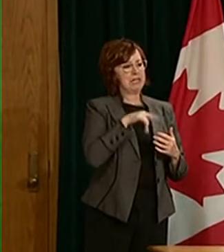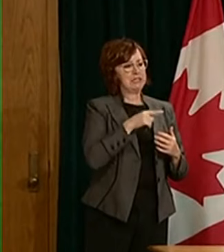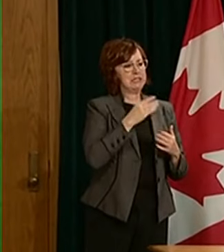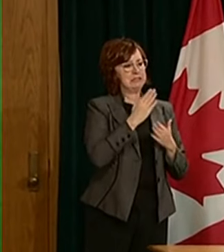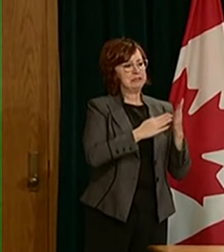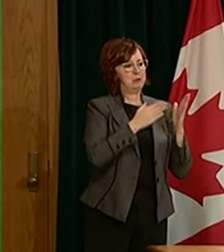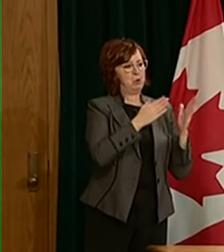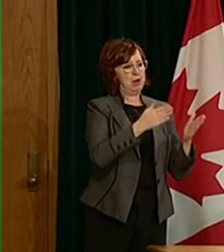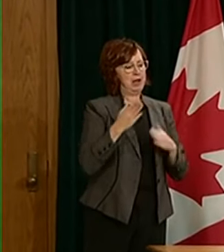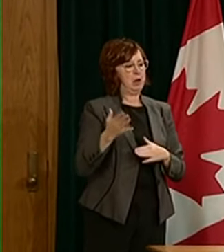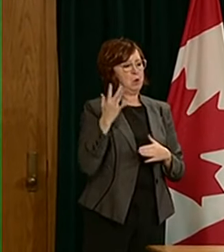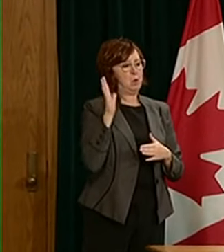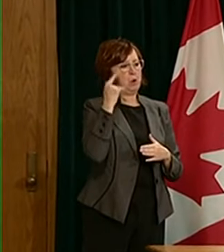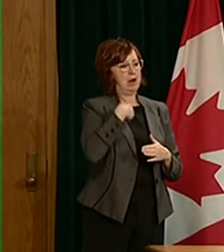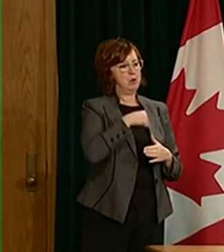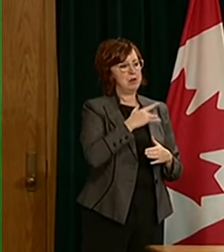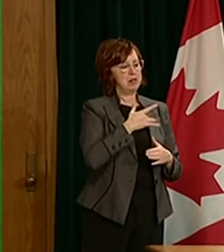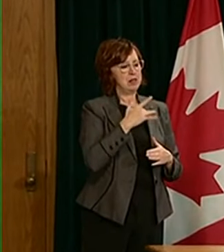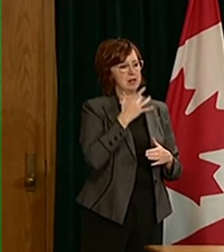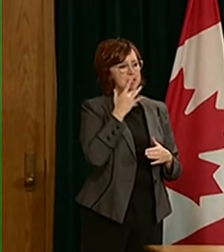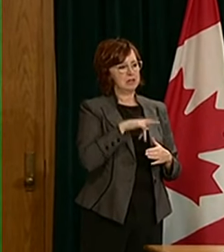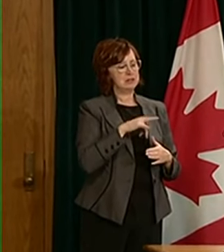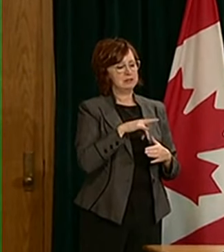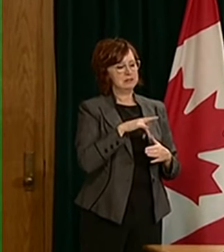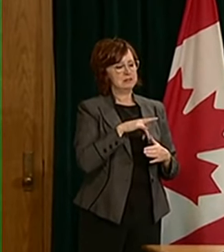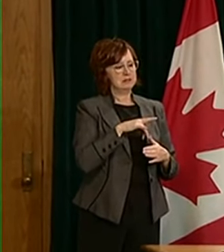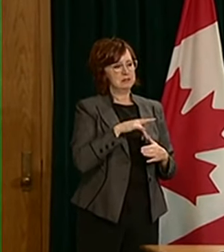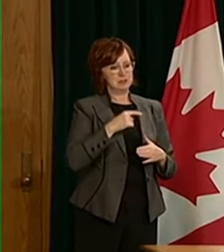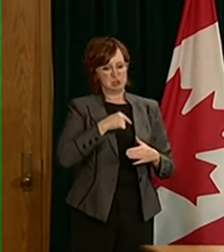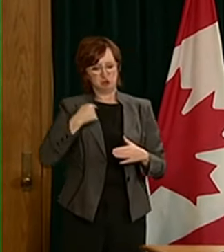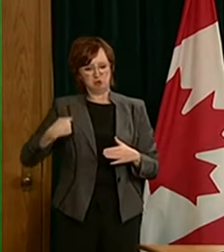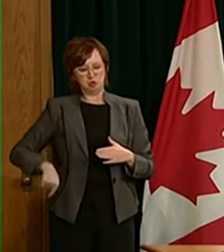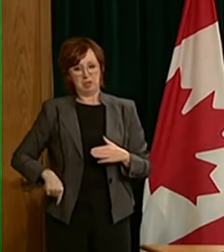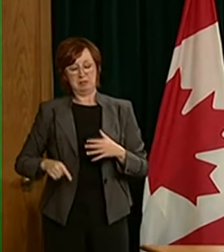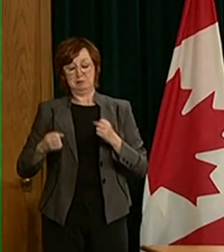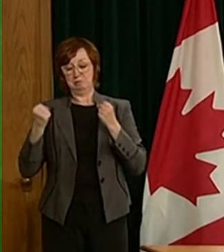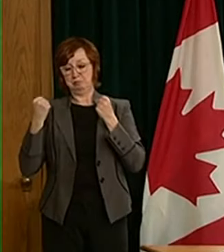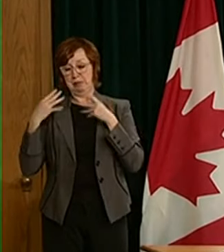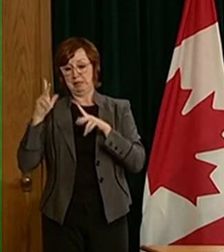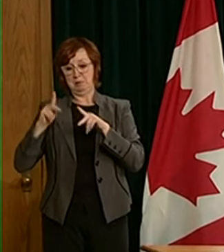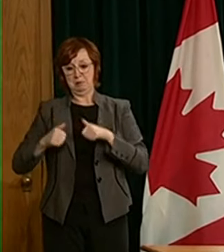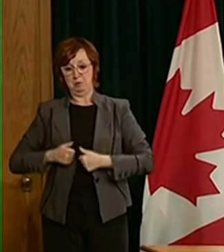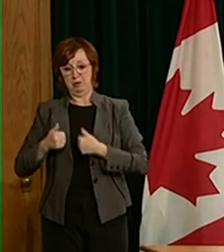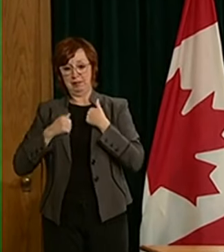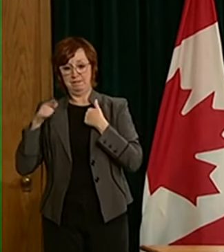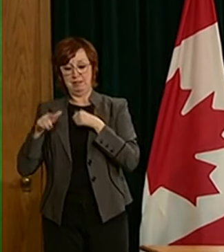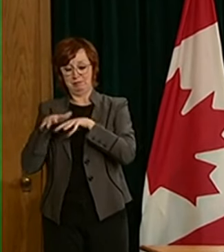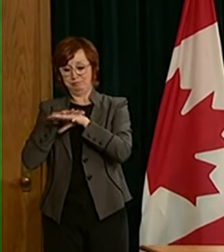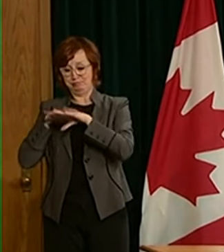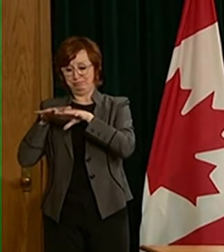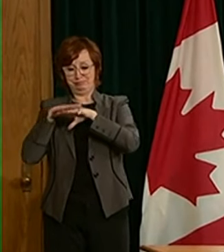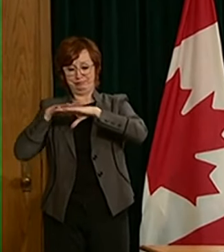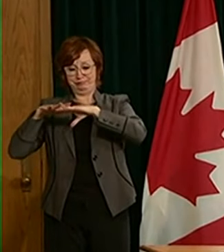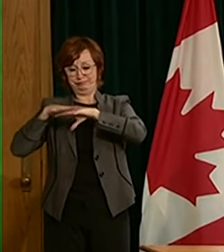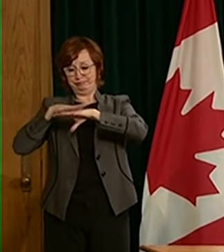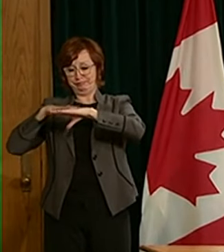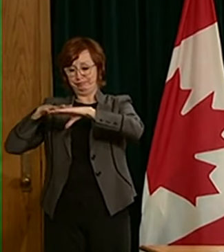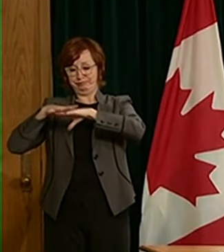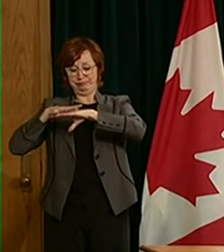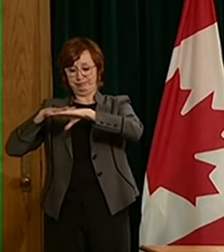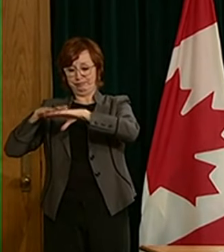the density of a major urban center within China. We also can recognize even the fact that our spring